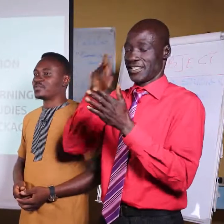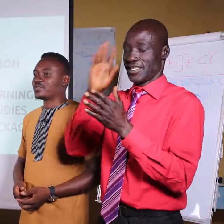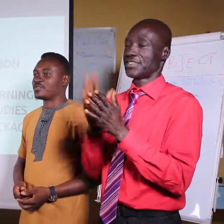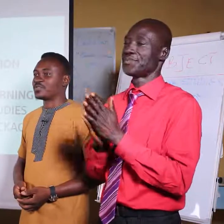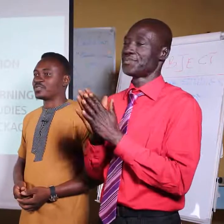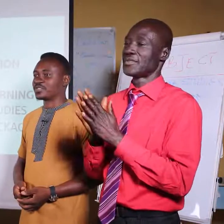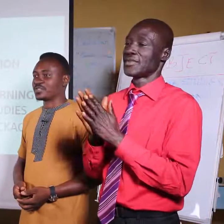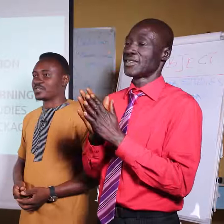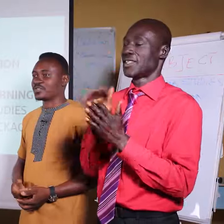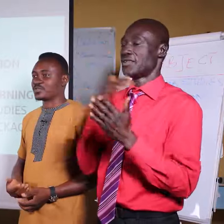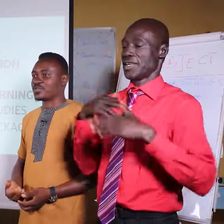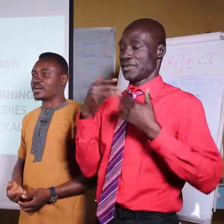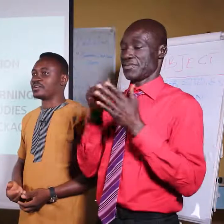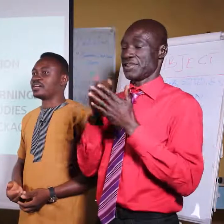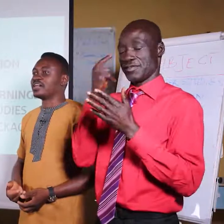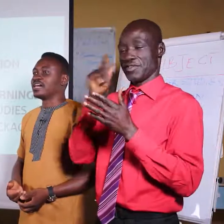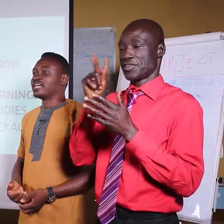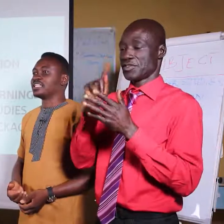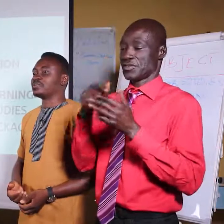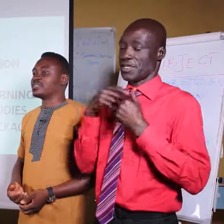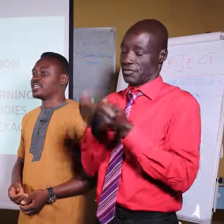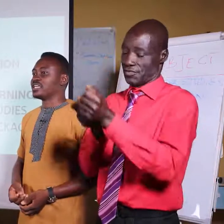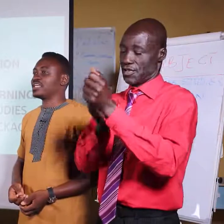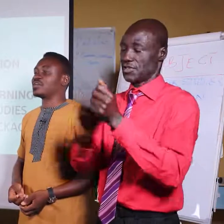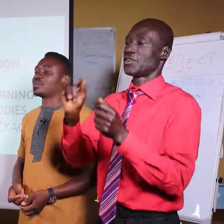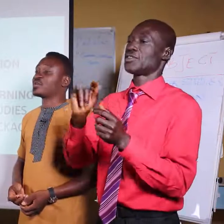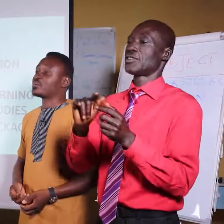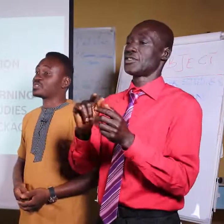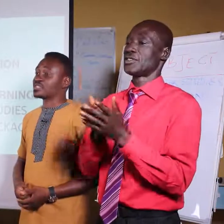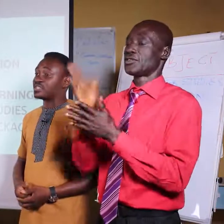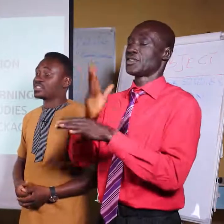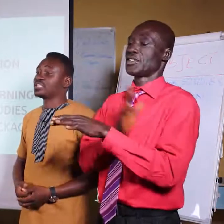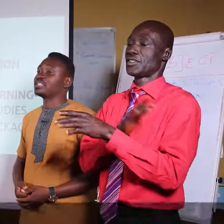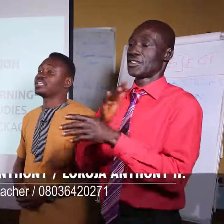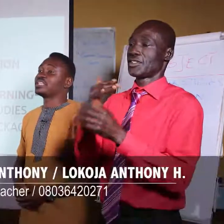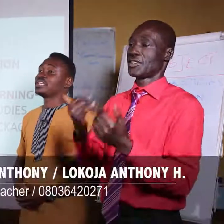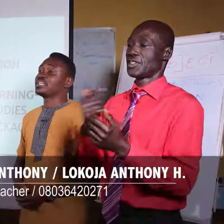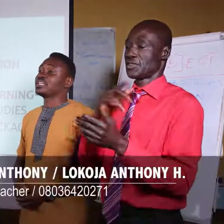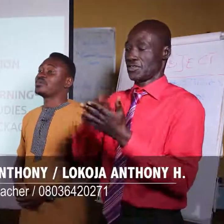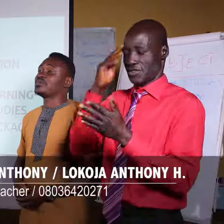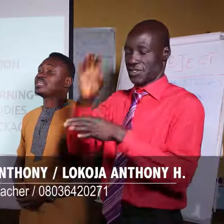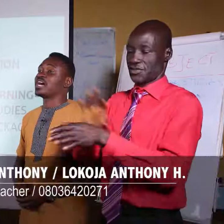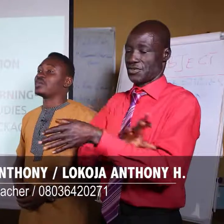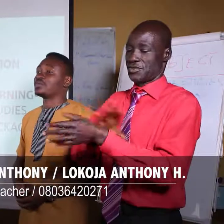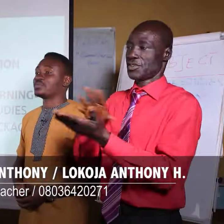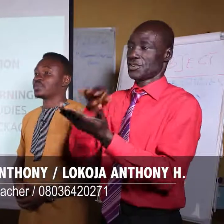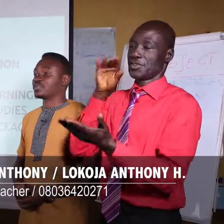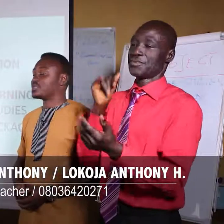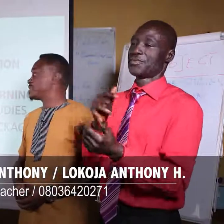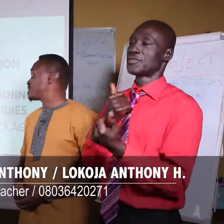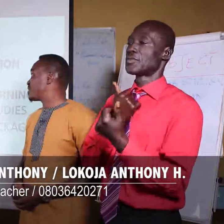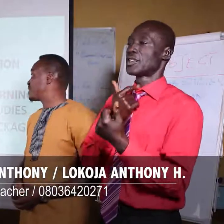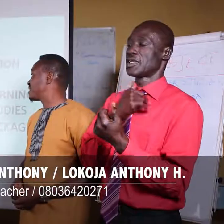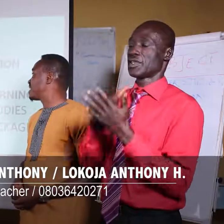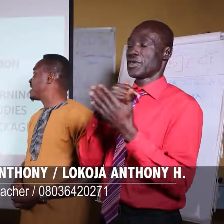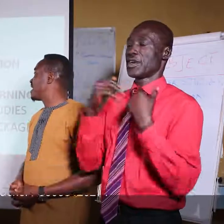Thank you for following us this while. And today on computer study, we are going to be